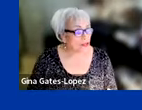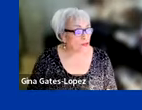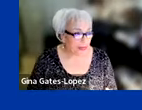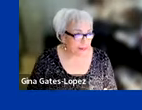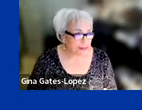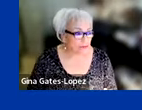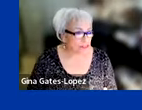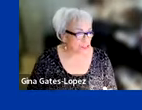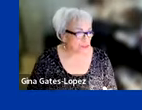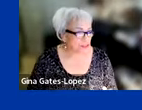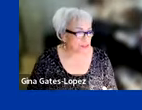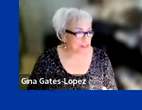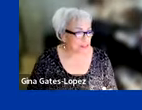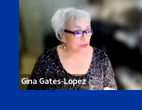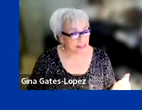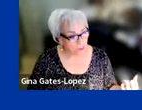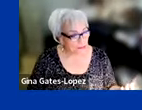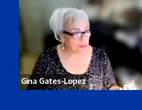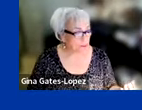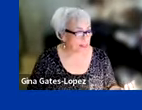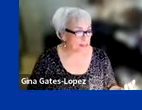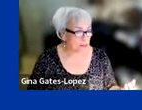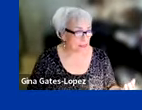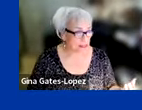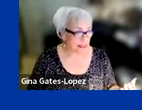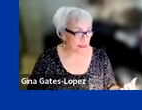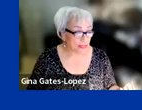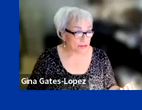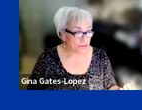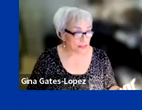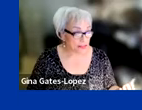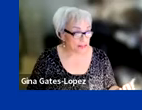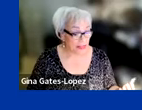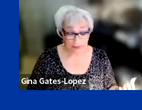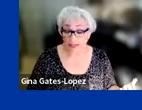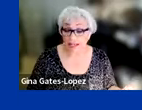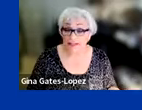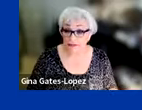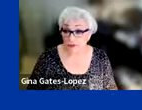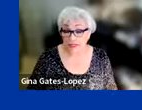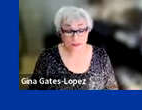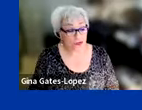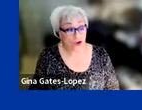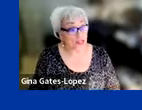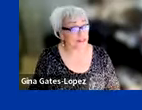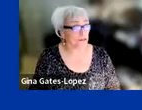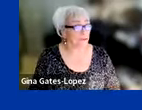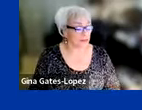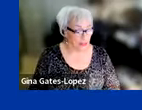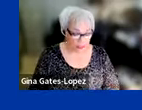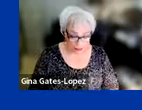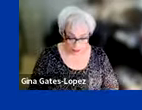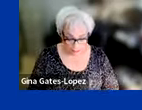about grants for digital literacy. Right now, one of the biggest ones that we have found have been the CASID grants, which are